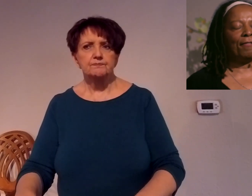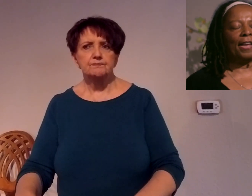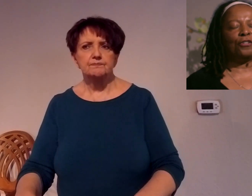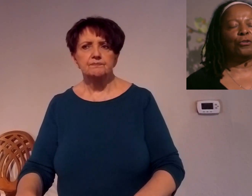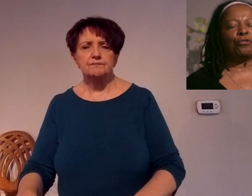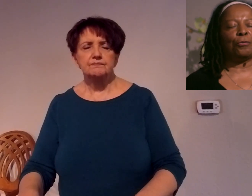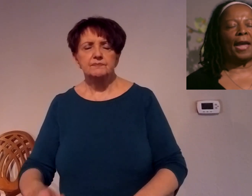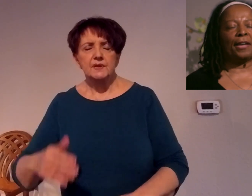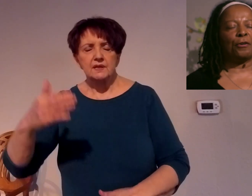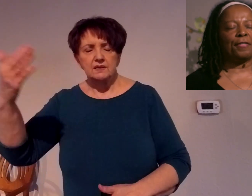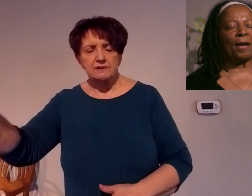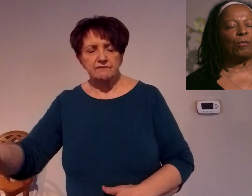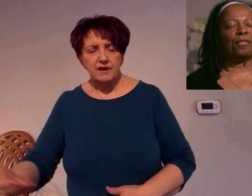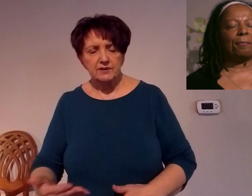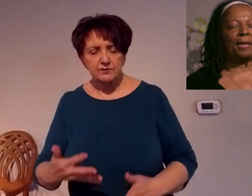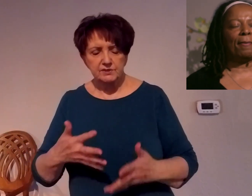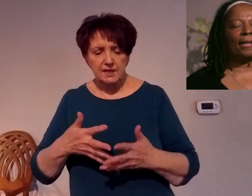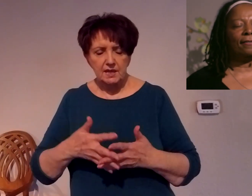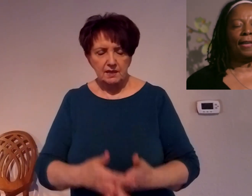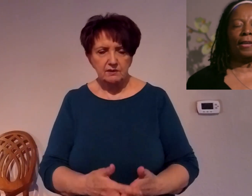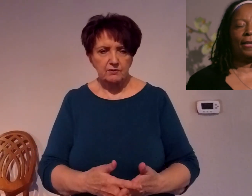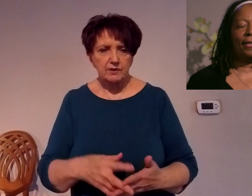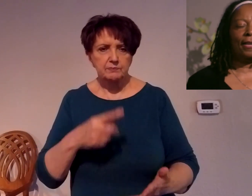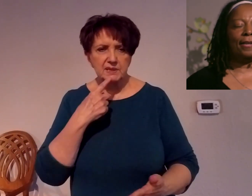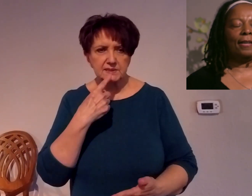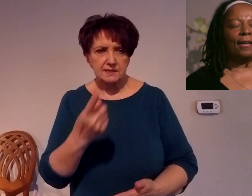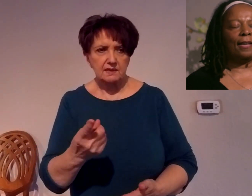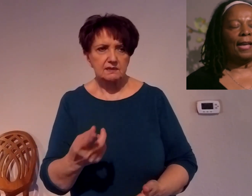And I invite you to anchor that with me by